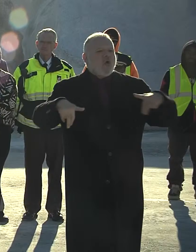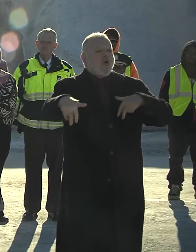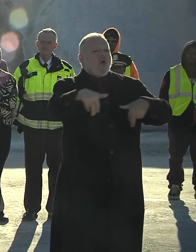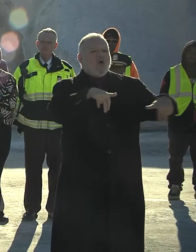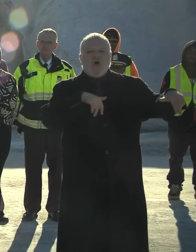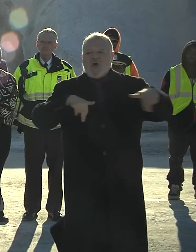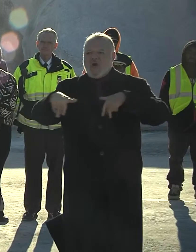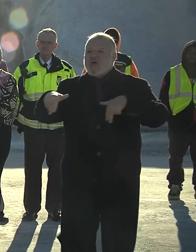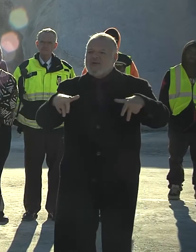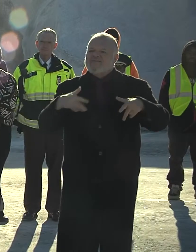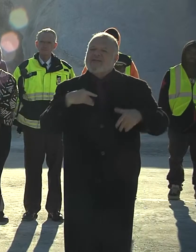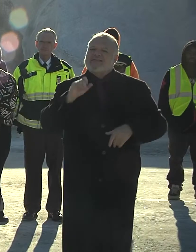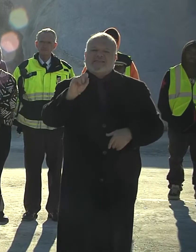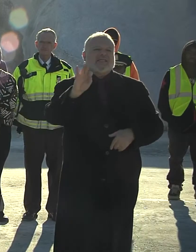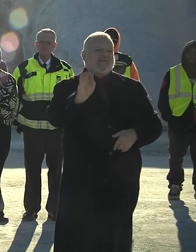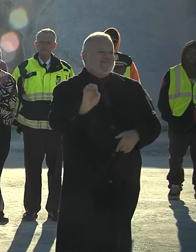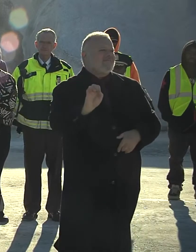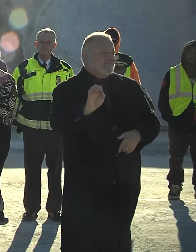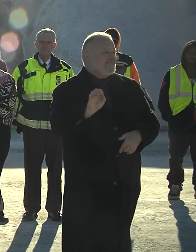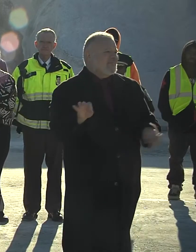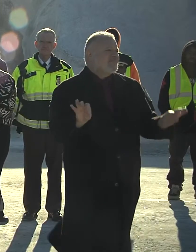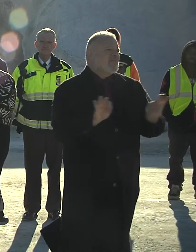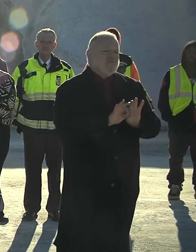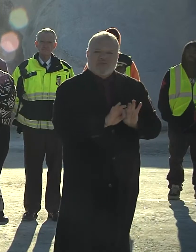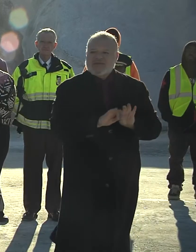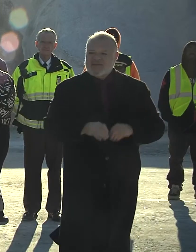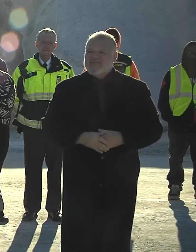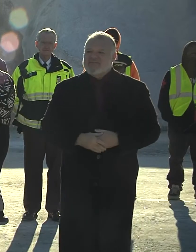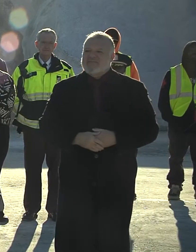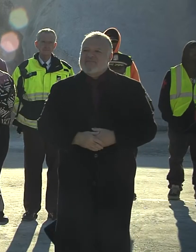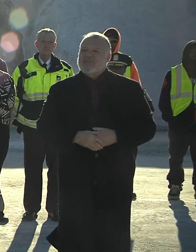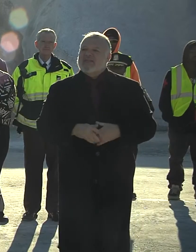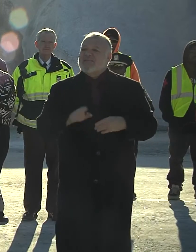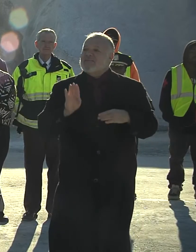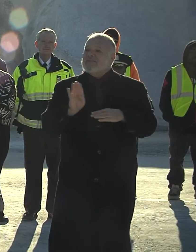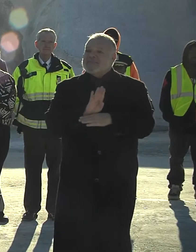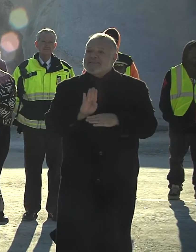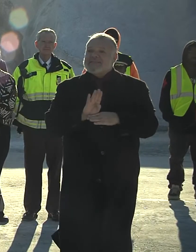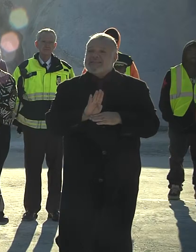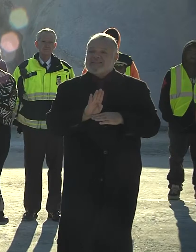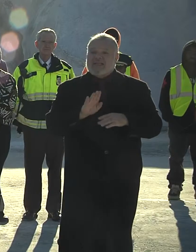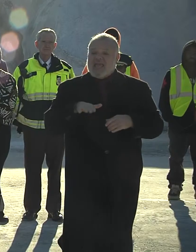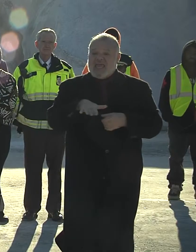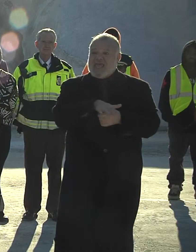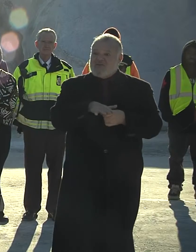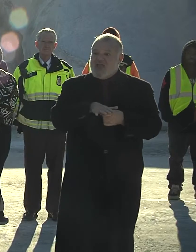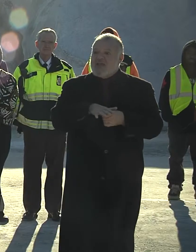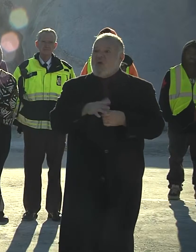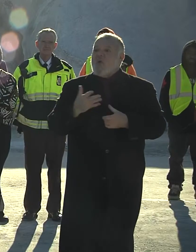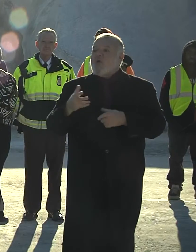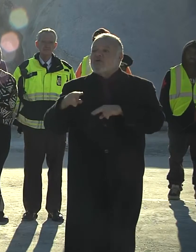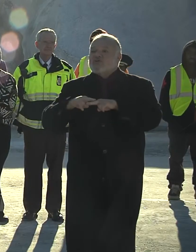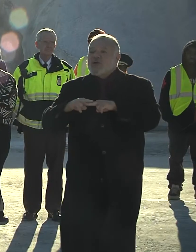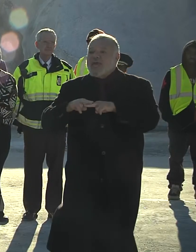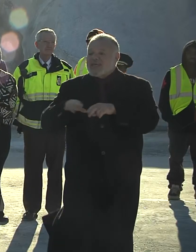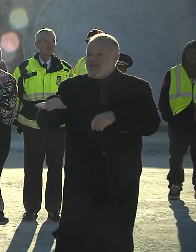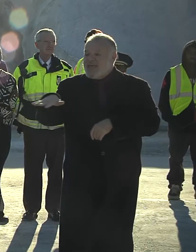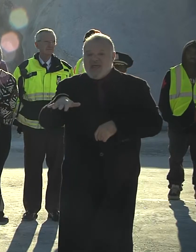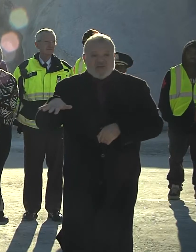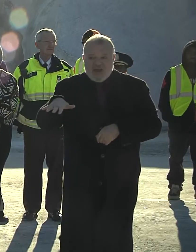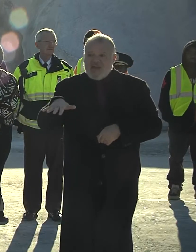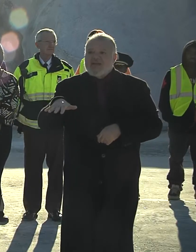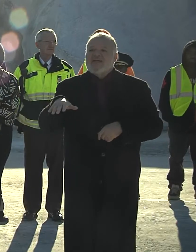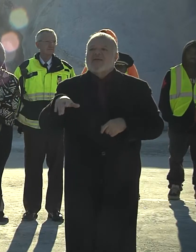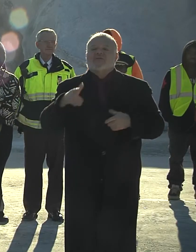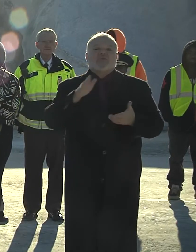areas, including neighborhood business districts, areas around transit, and school bus stops. This pilot was